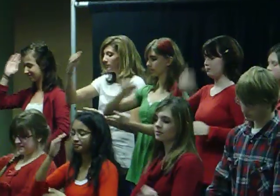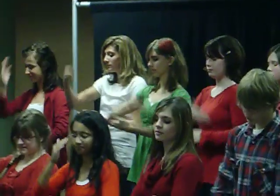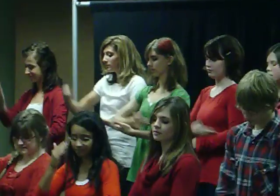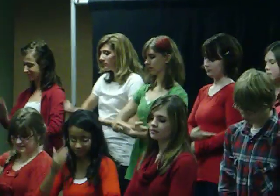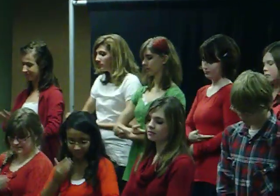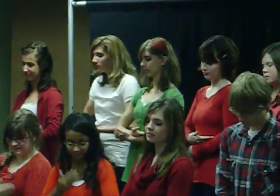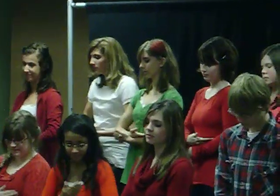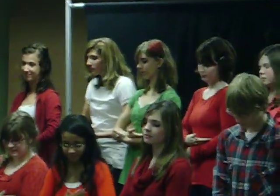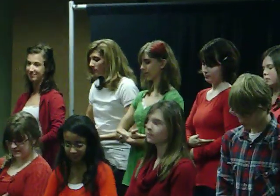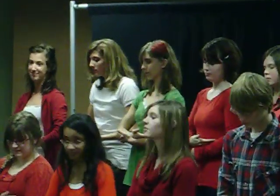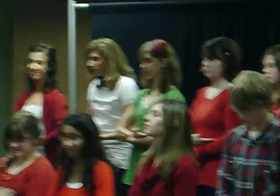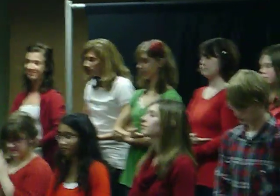Son.